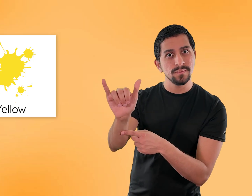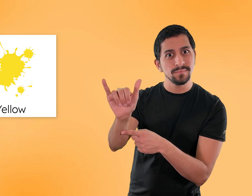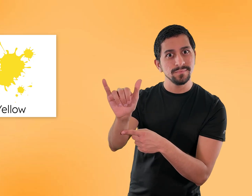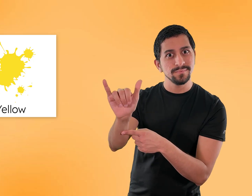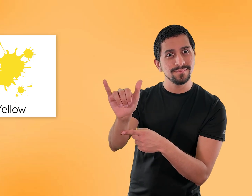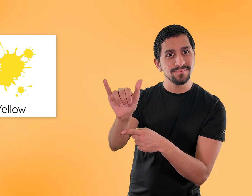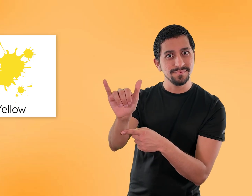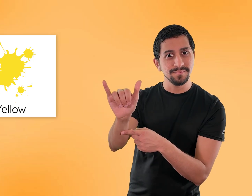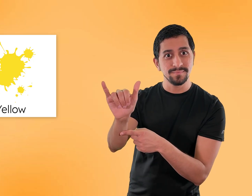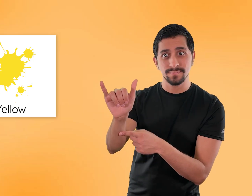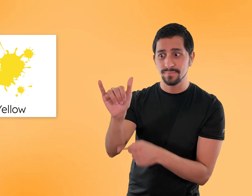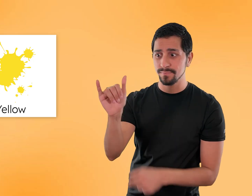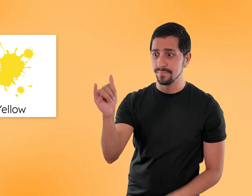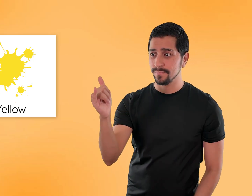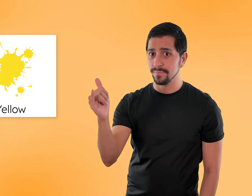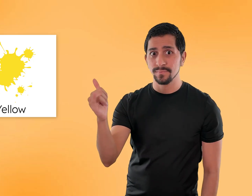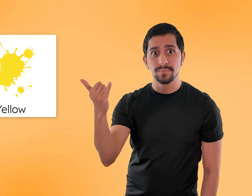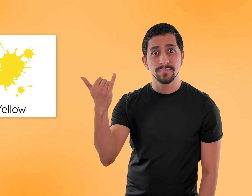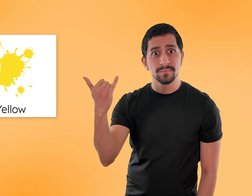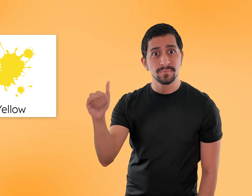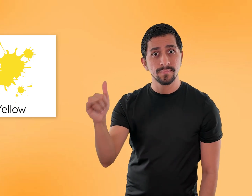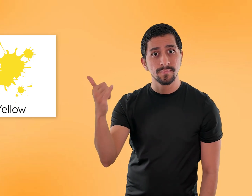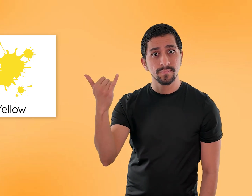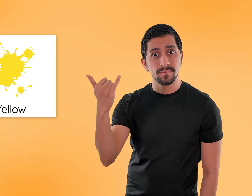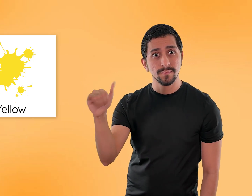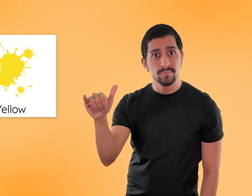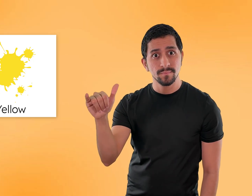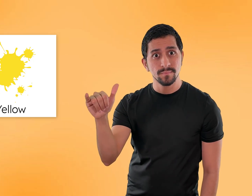Y and wave it twice. Yellow.